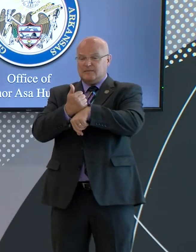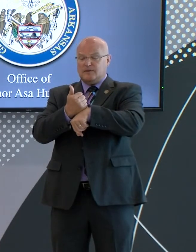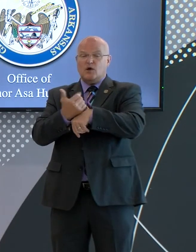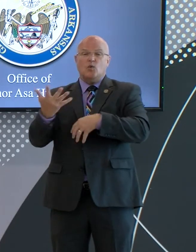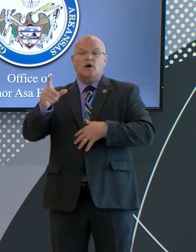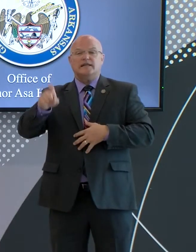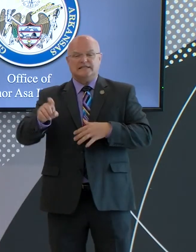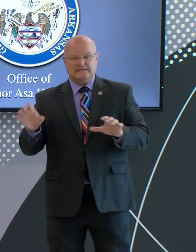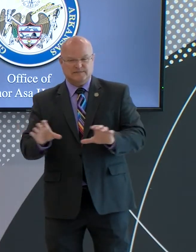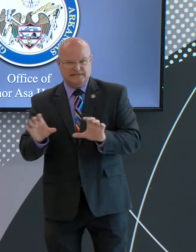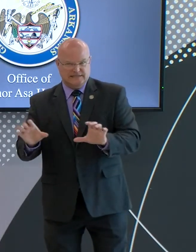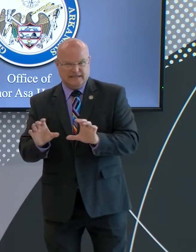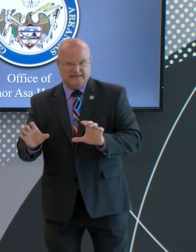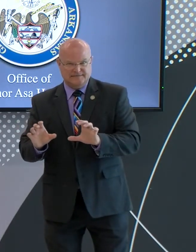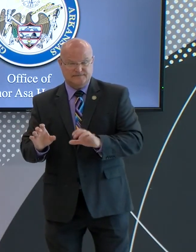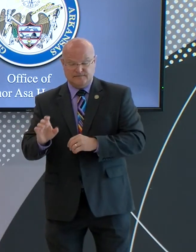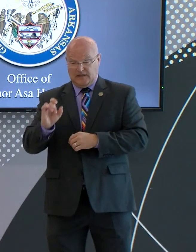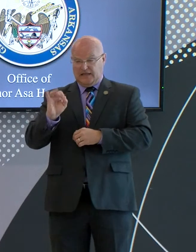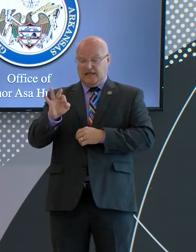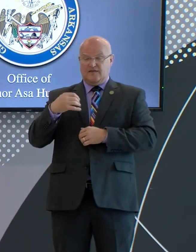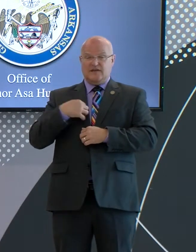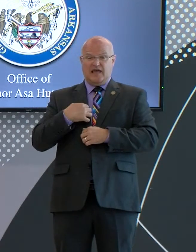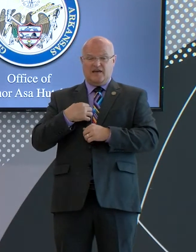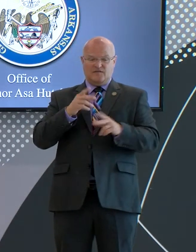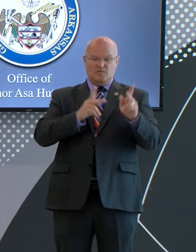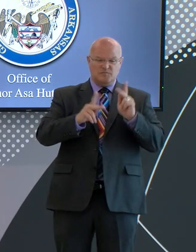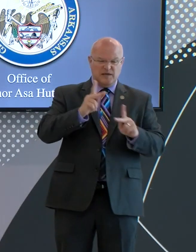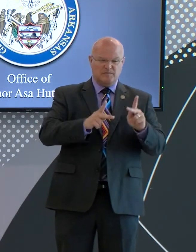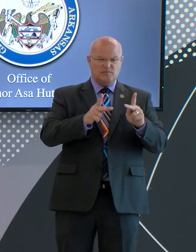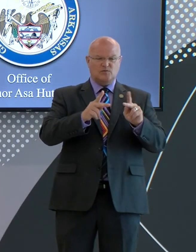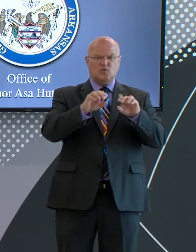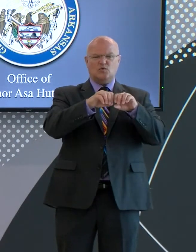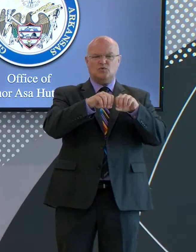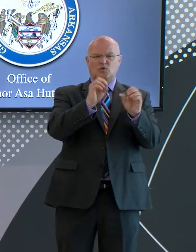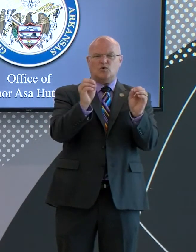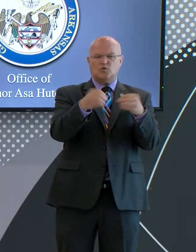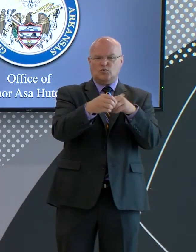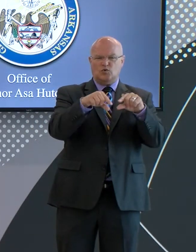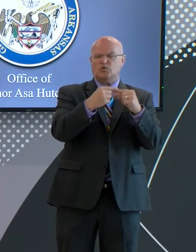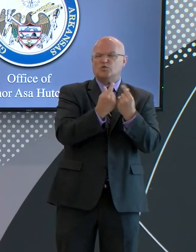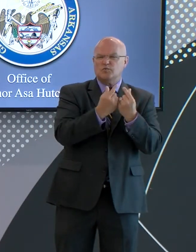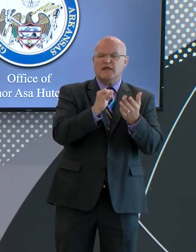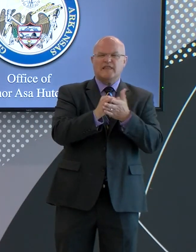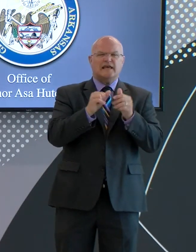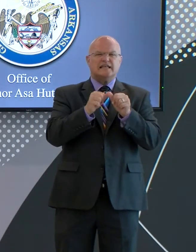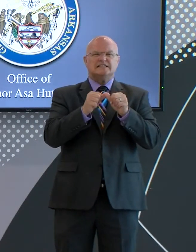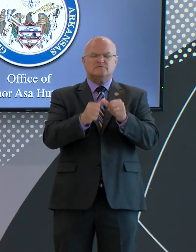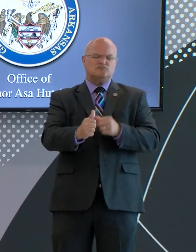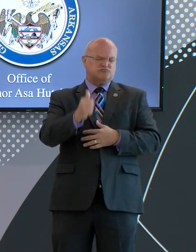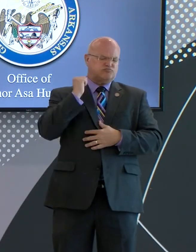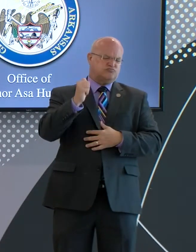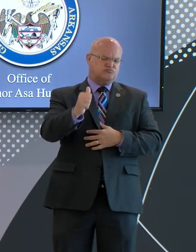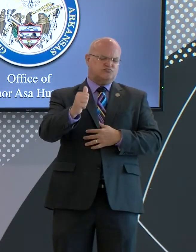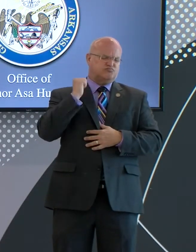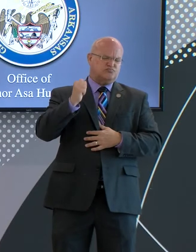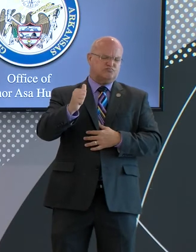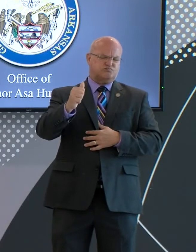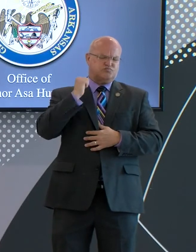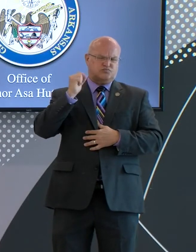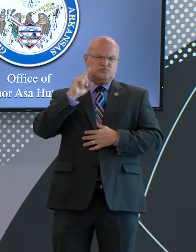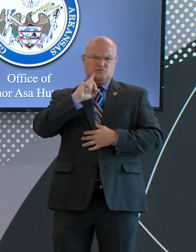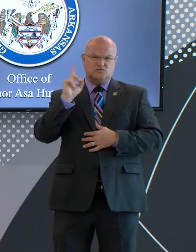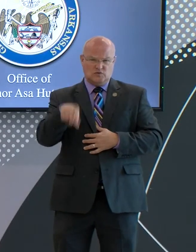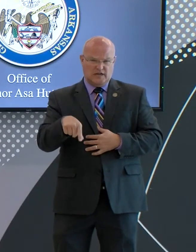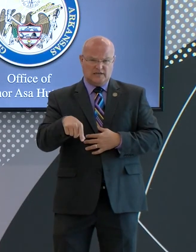cases where we do have individuals or organizations that continually really refuse to follow those